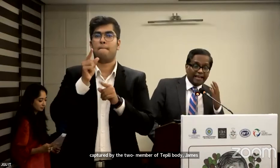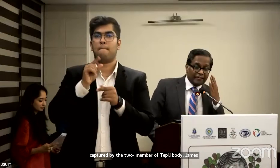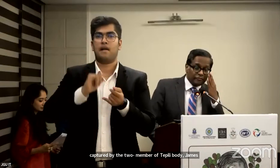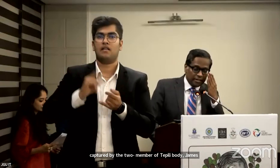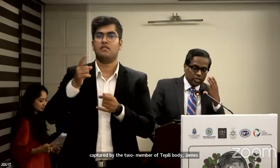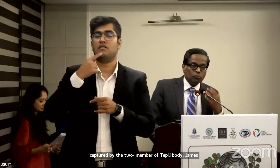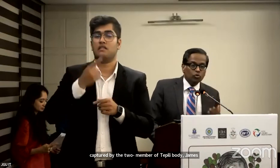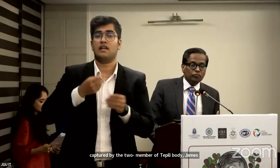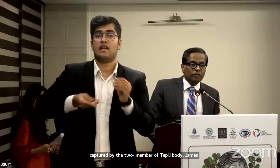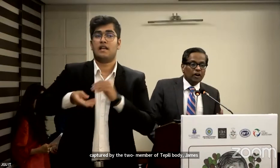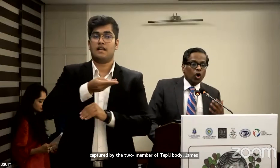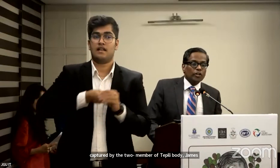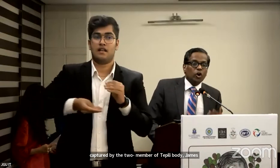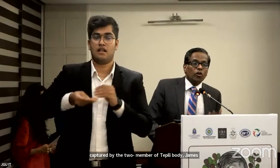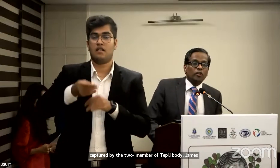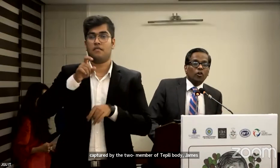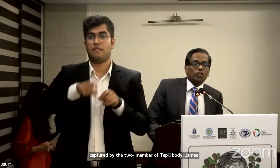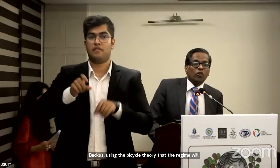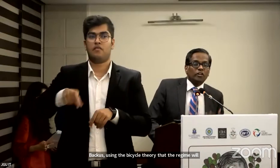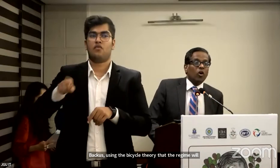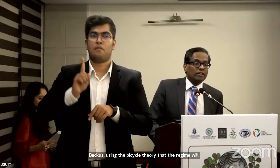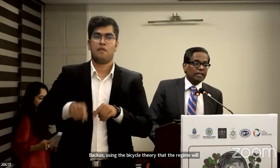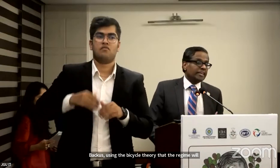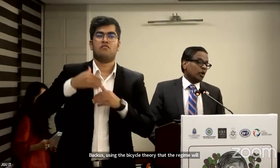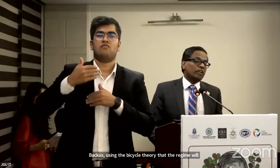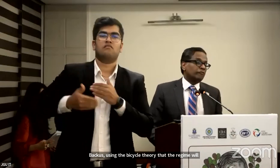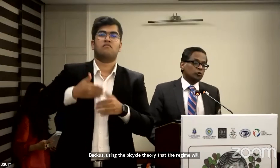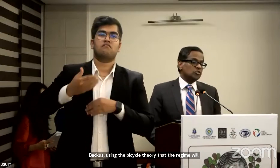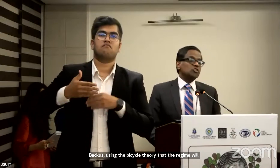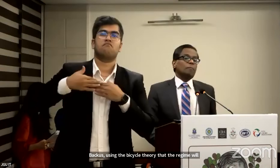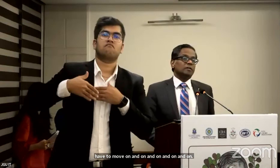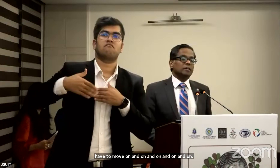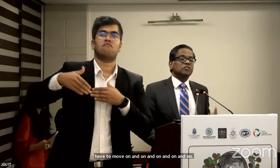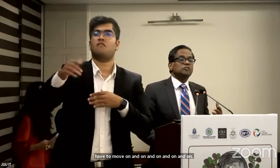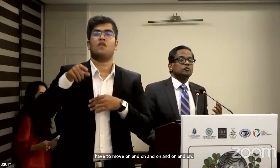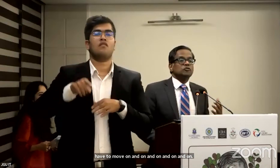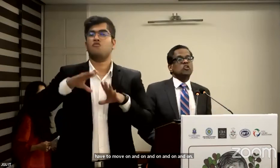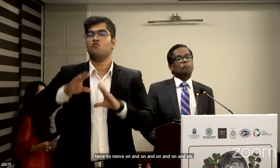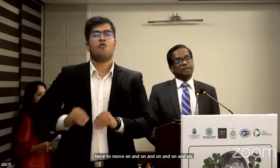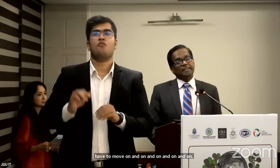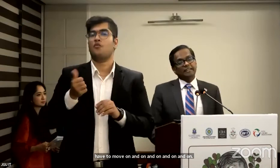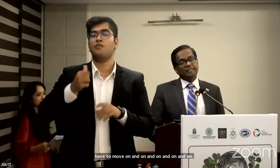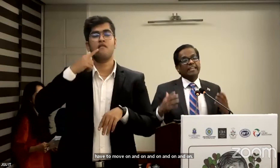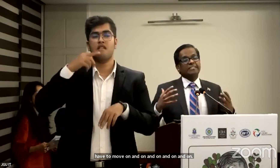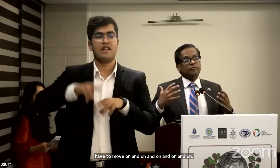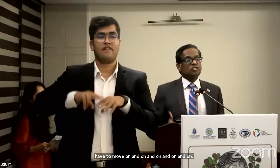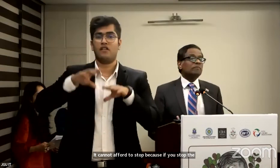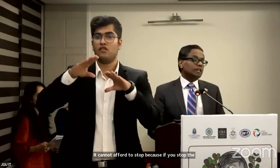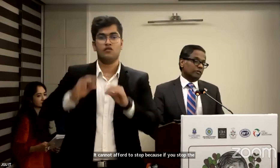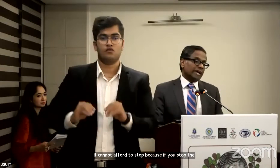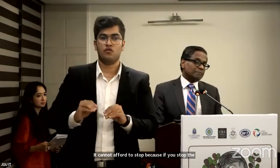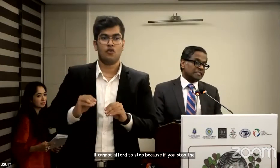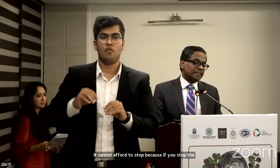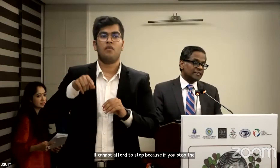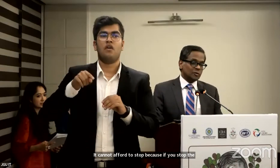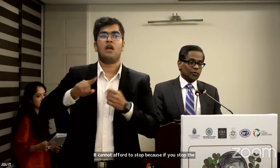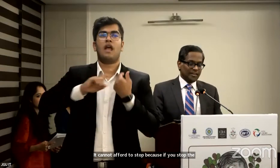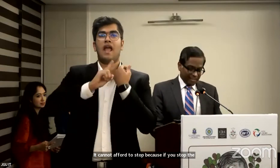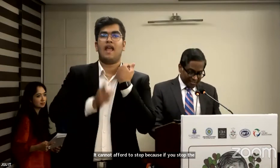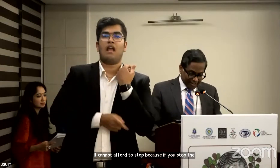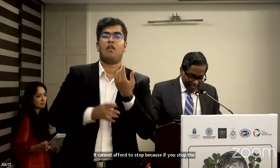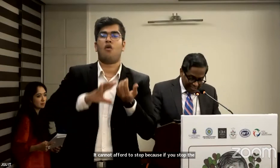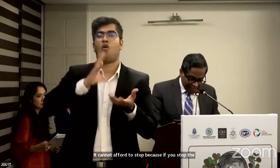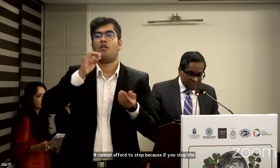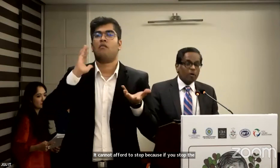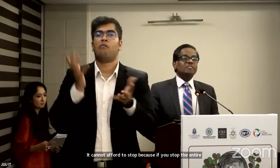regime will have to move on and on and on and on and on. It cannot afford to stop, because if you stop, the entire regime will collapse. So